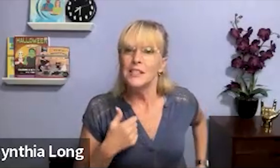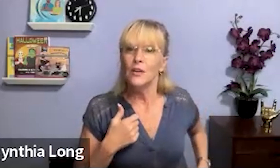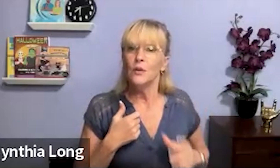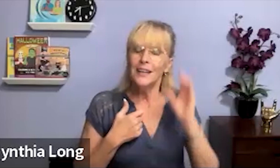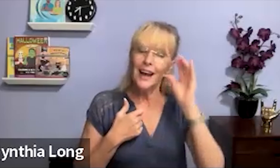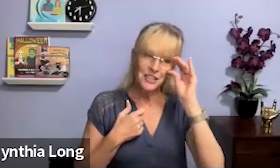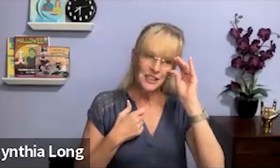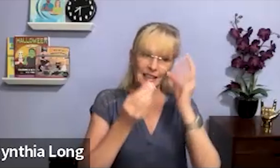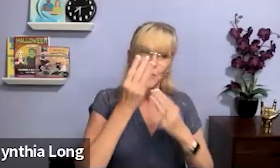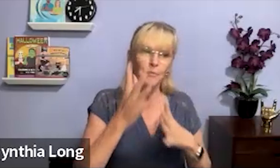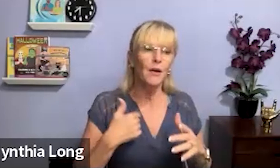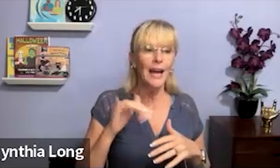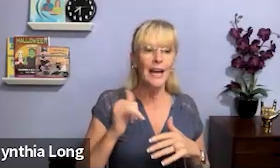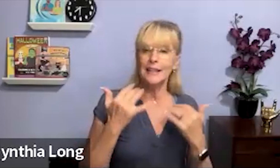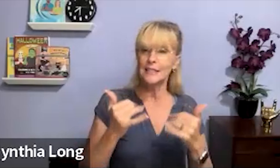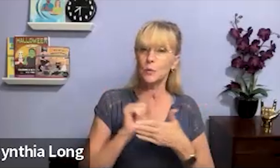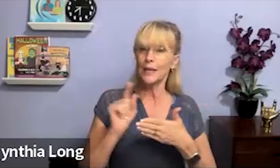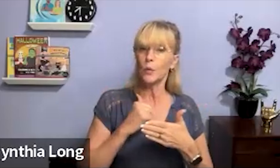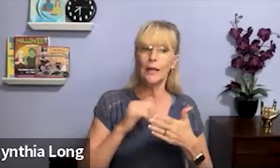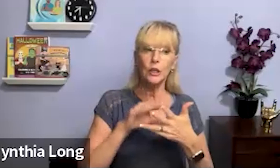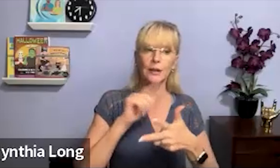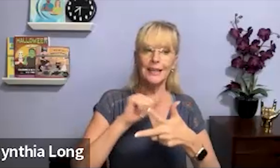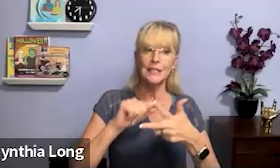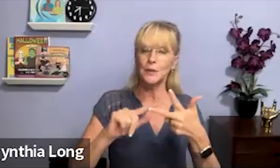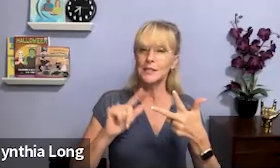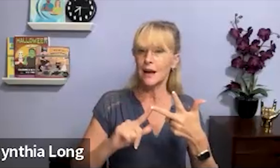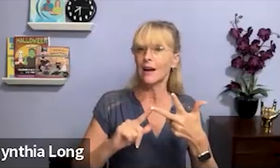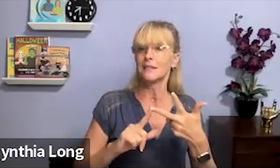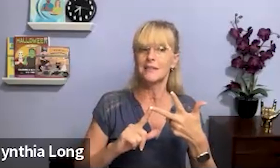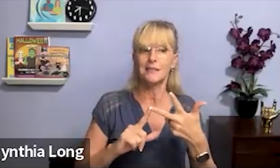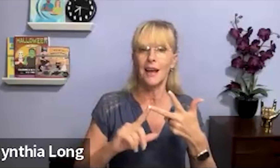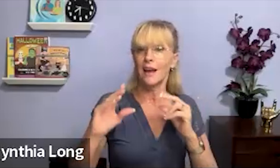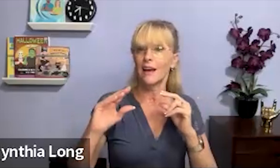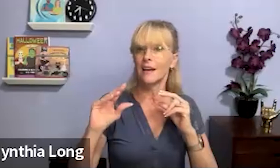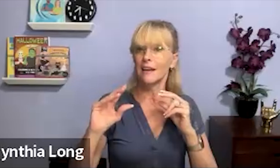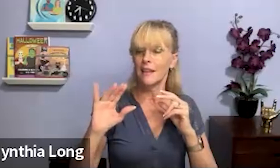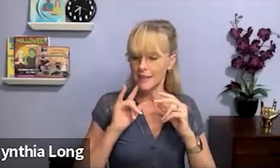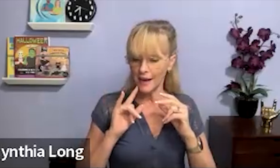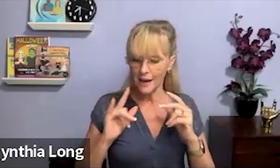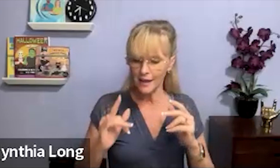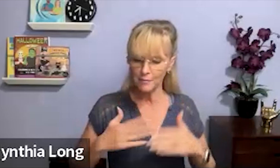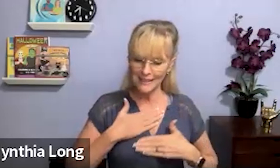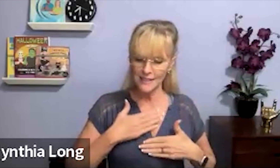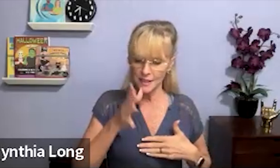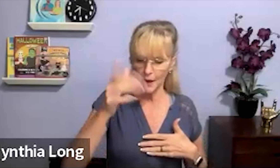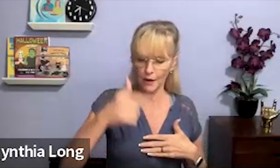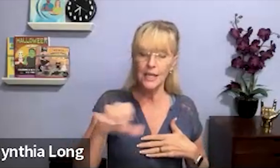so you could actually let them know, hey, this week we learned these 3 signs, and that kind of pleases the parents.